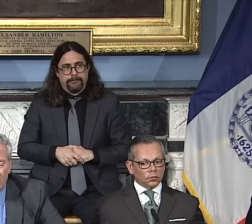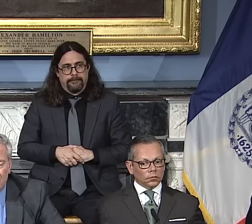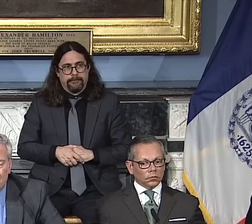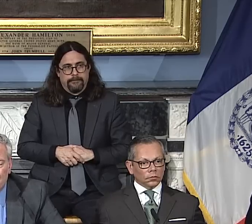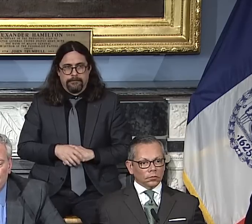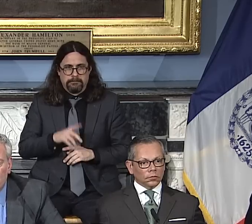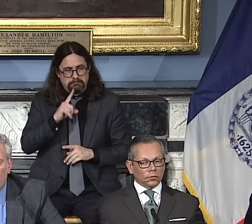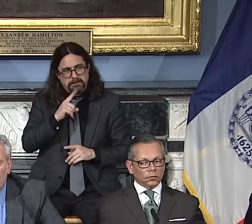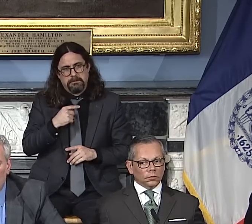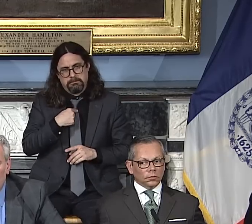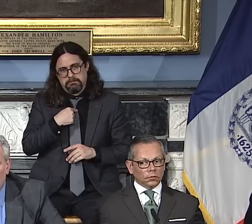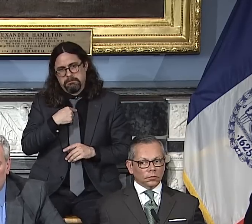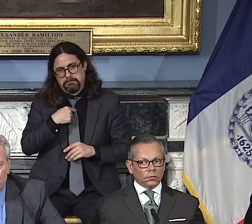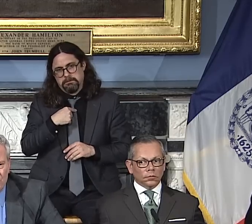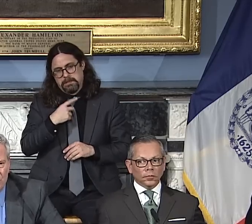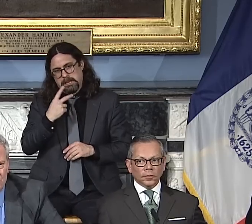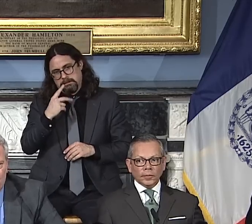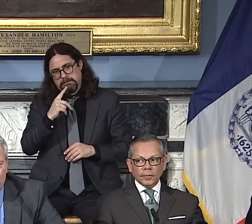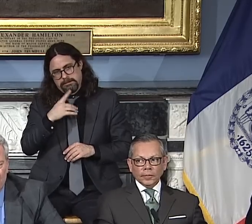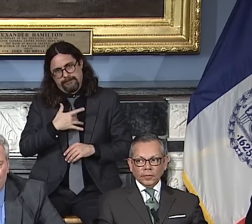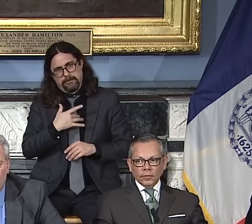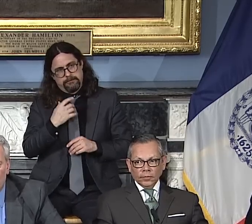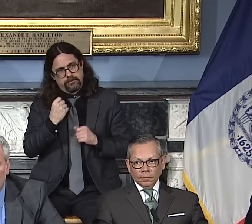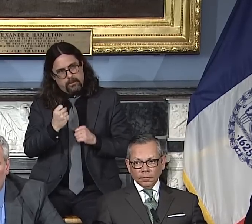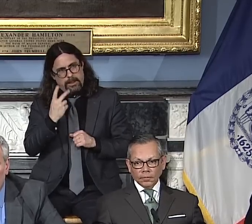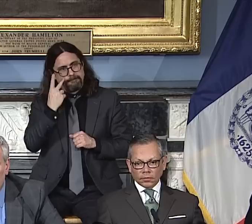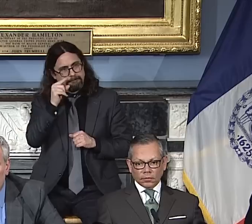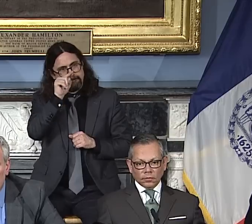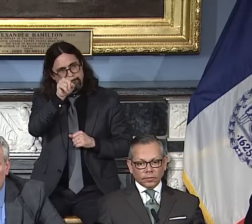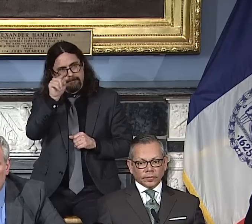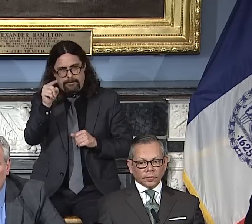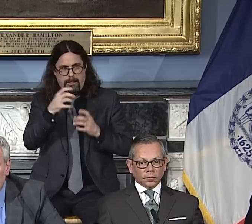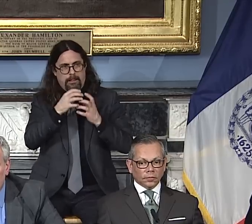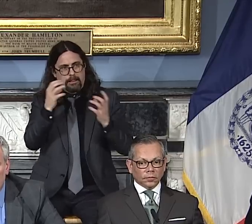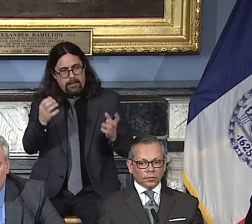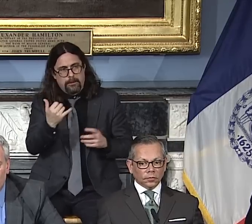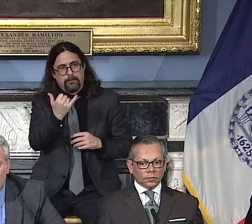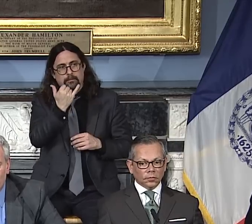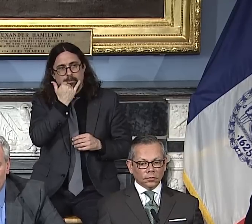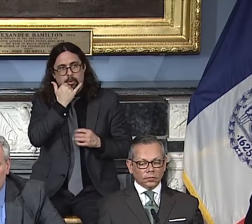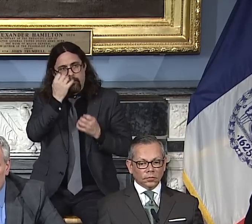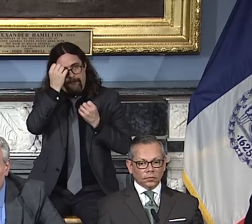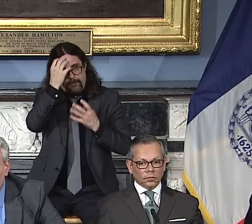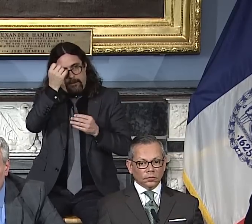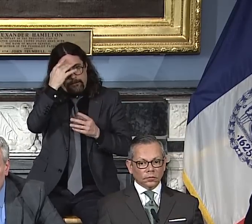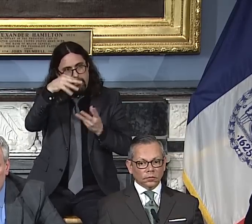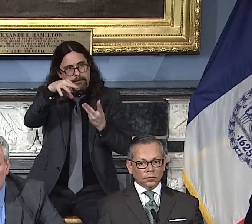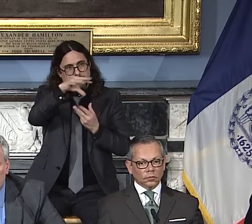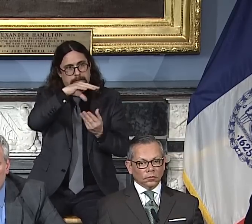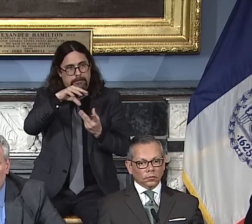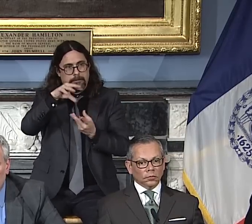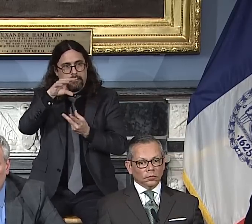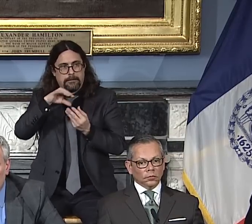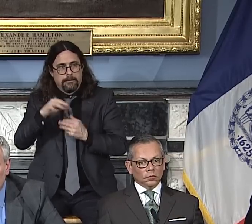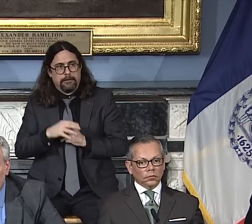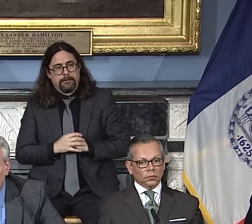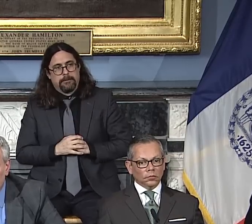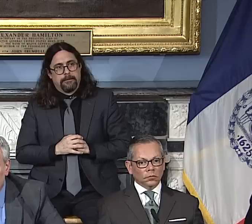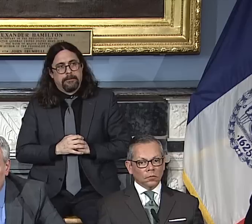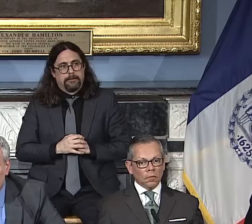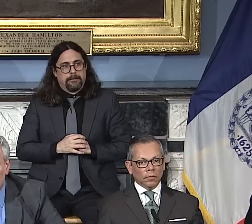really off base. My impression is some of it came from either leaked information